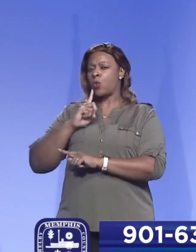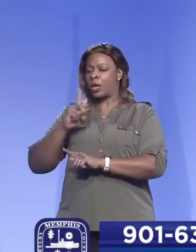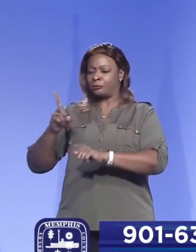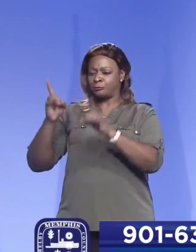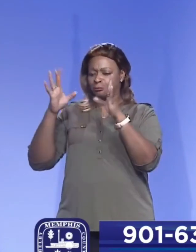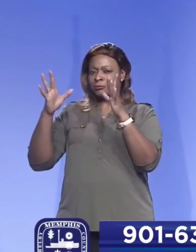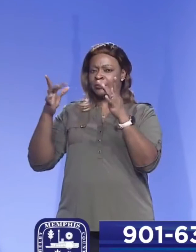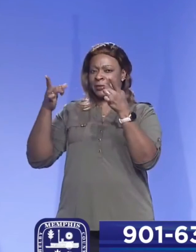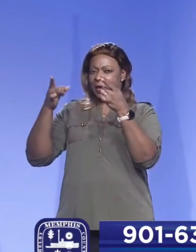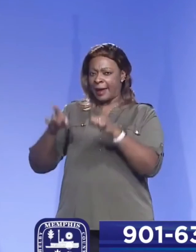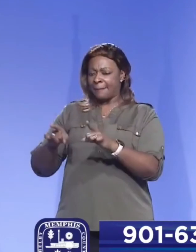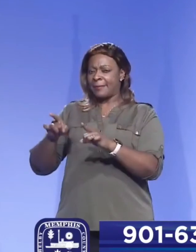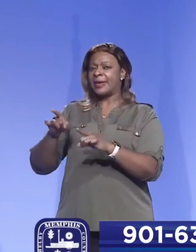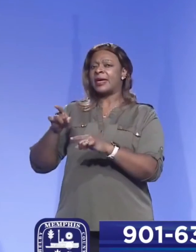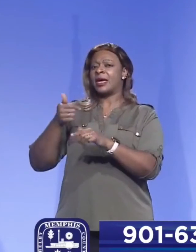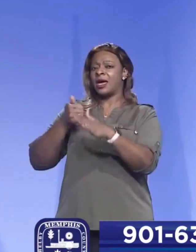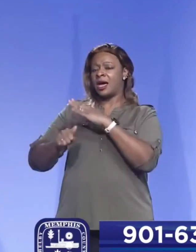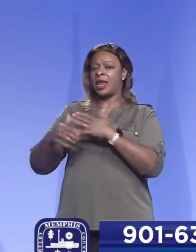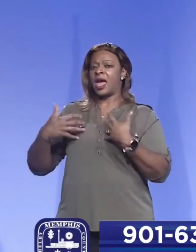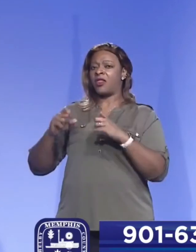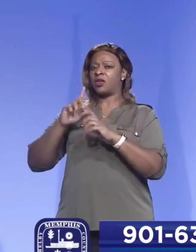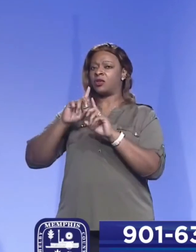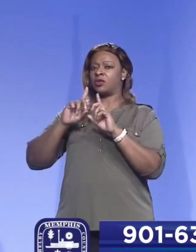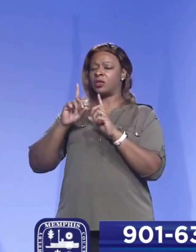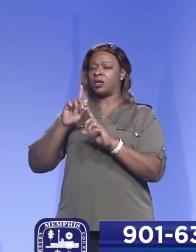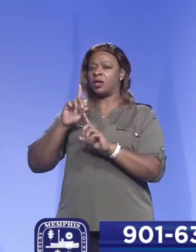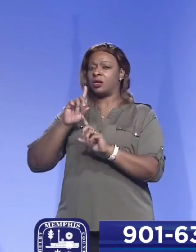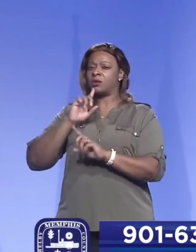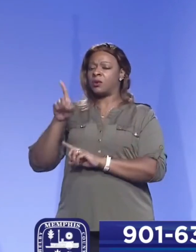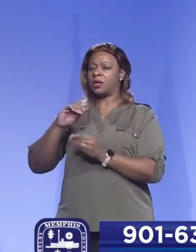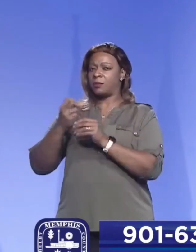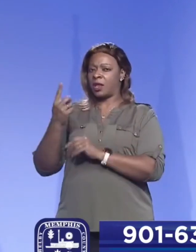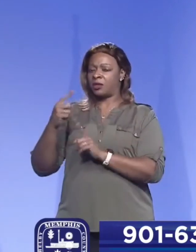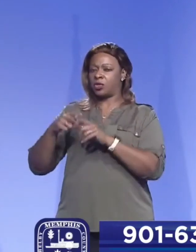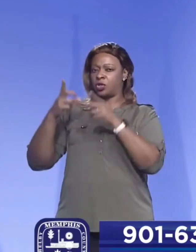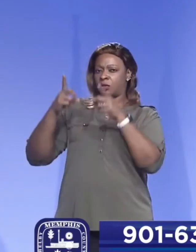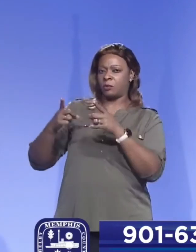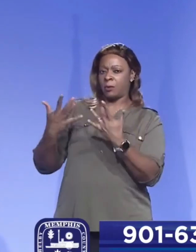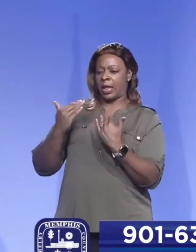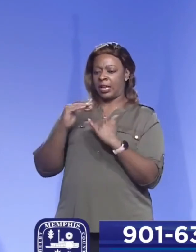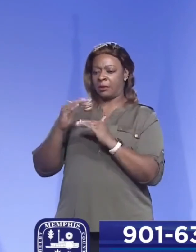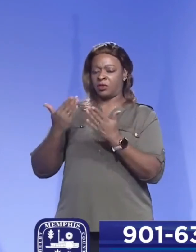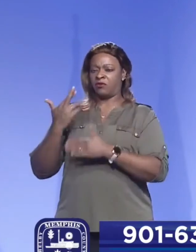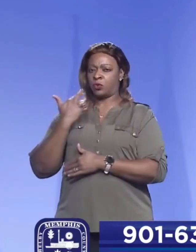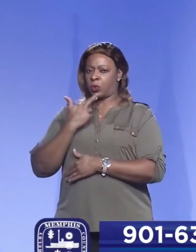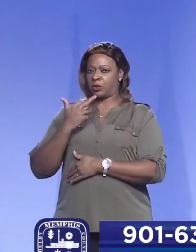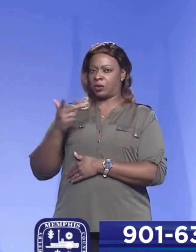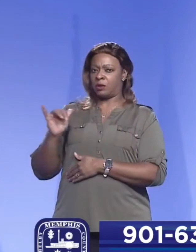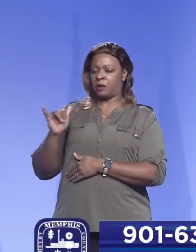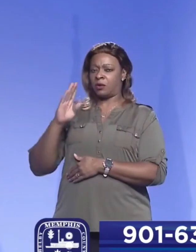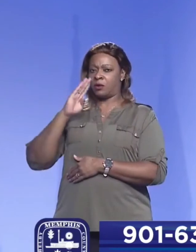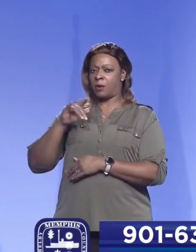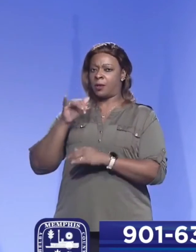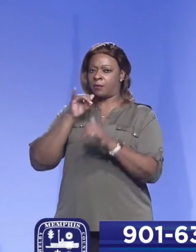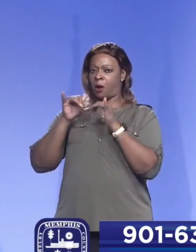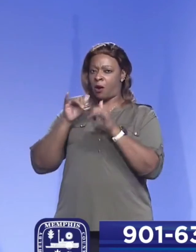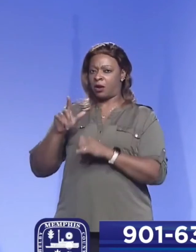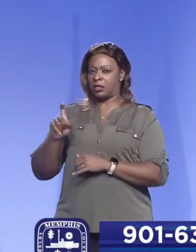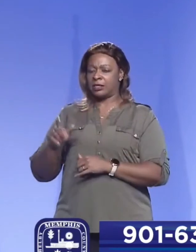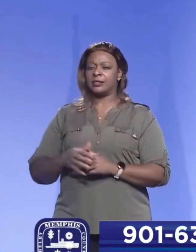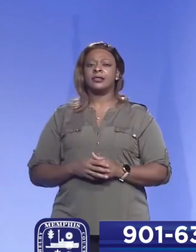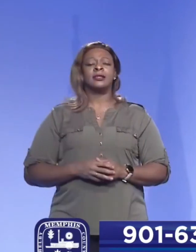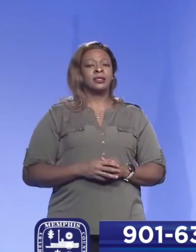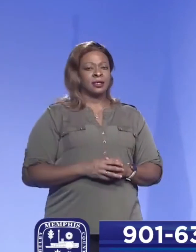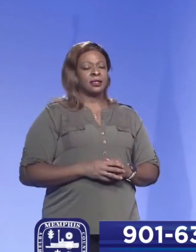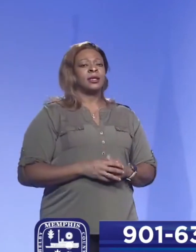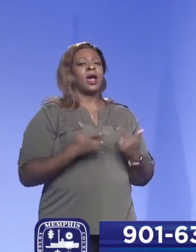11 when determining what to do about limited service restaurants, also known as bars? Right.